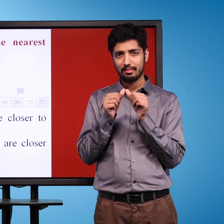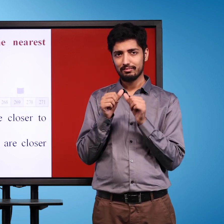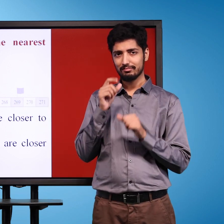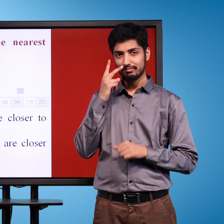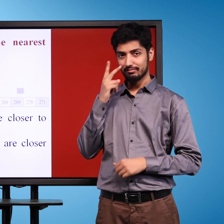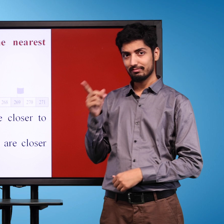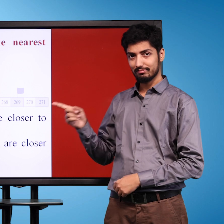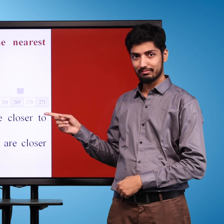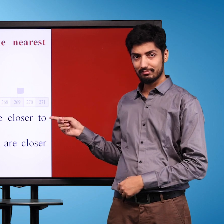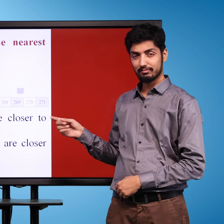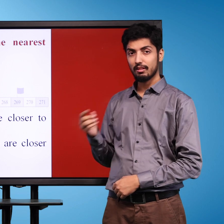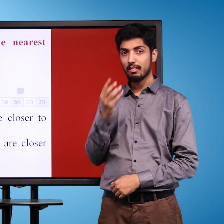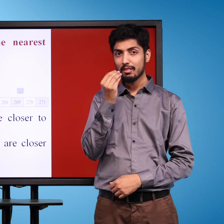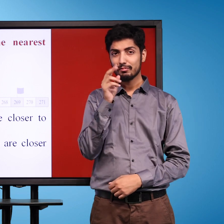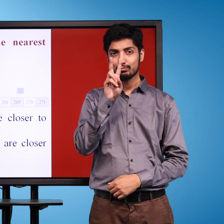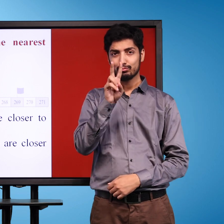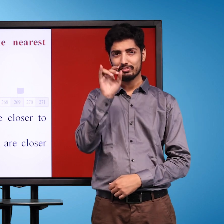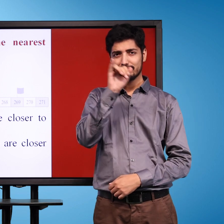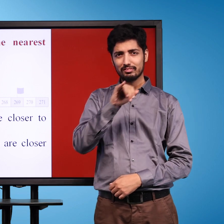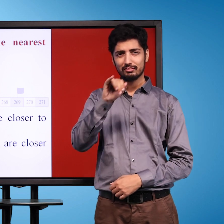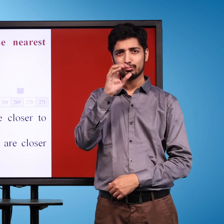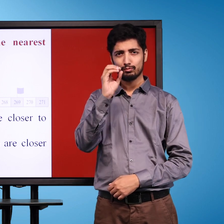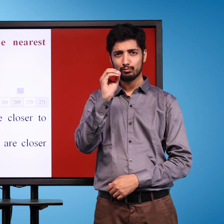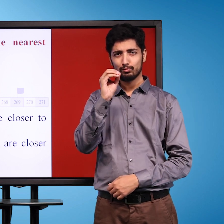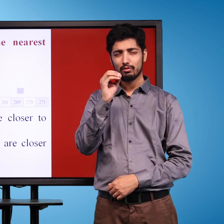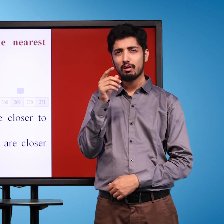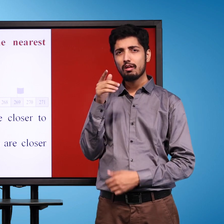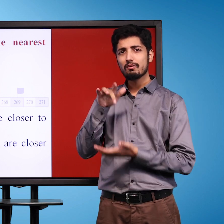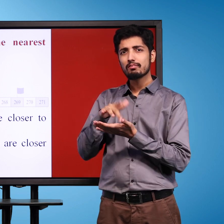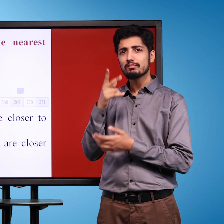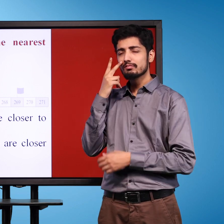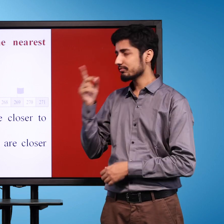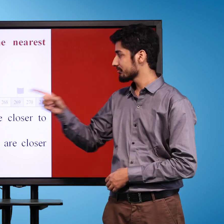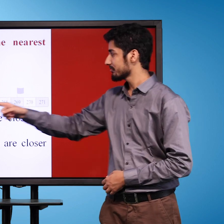A. Find which flags are closer to 260.